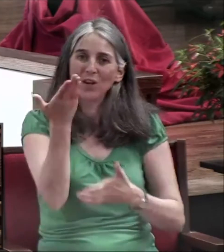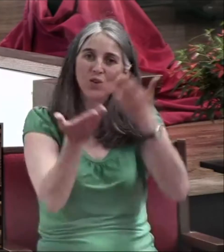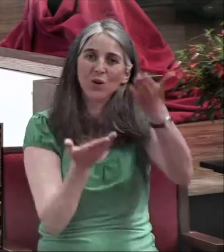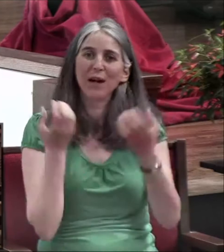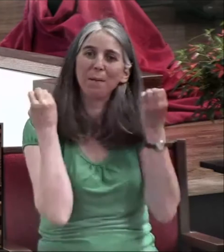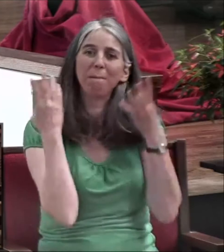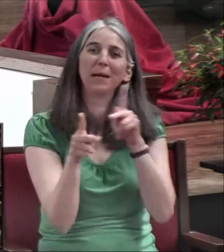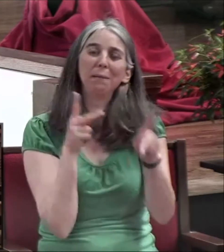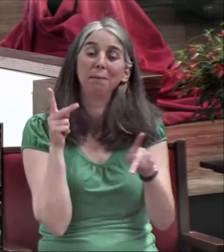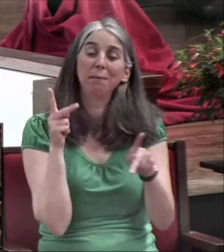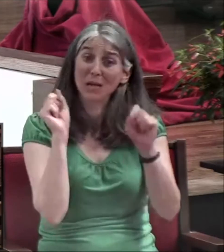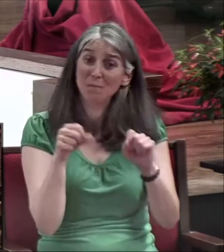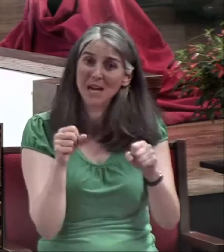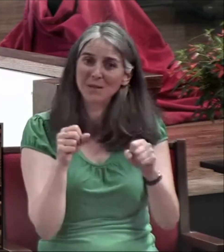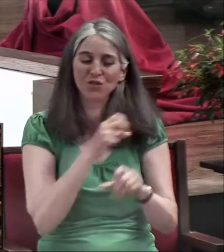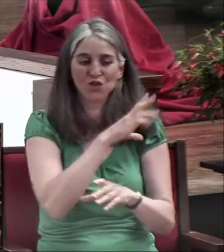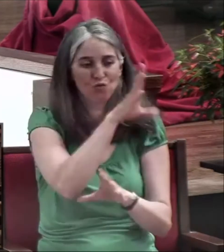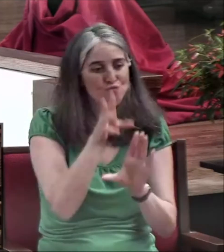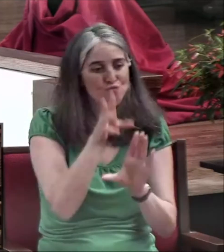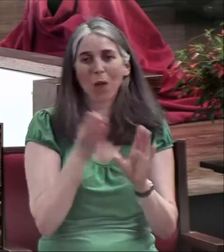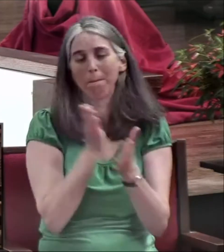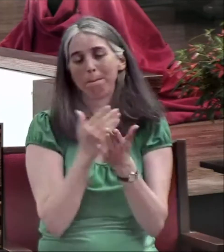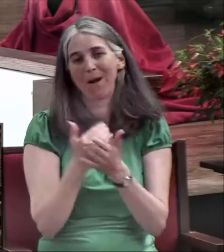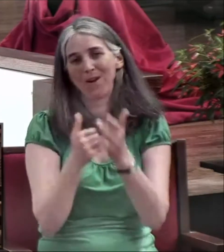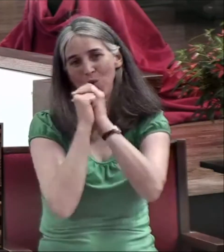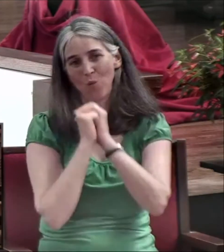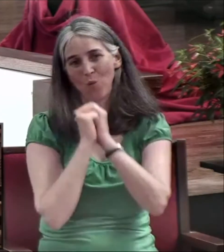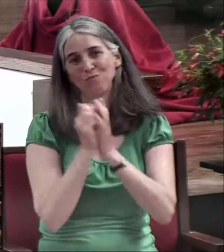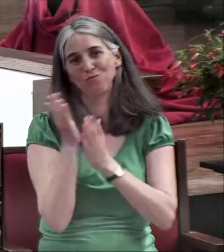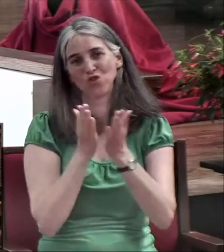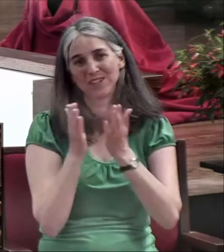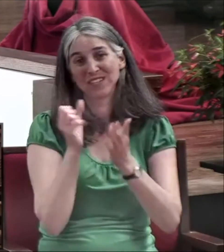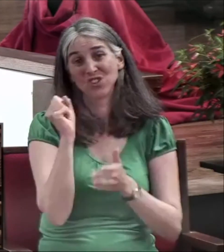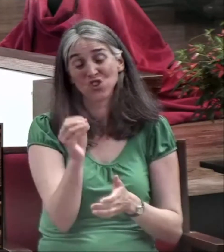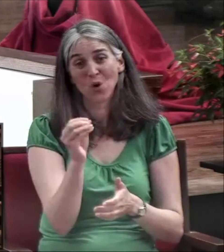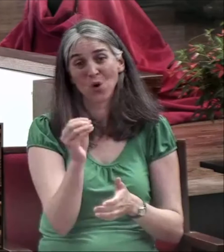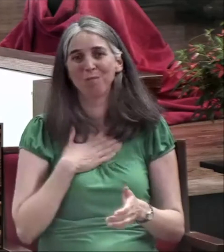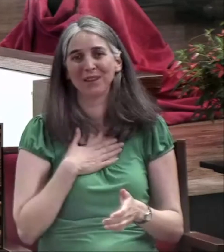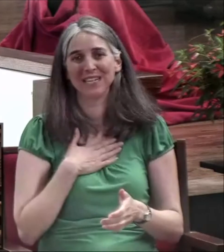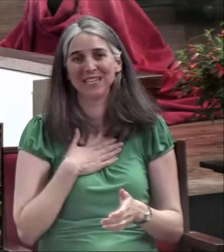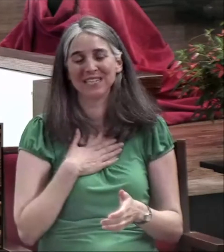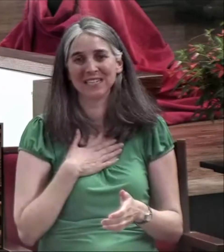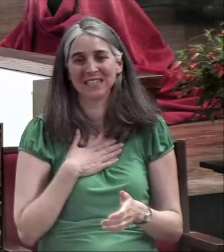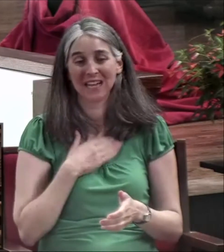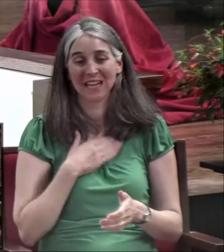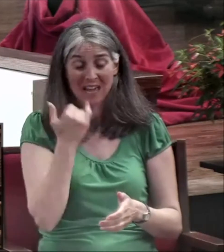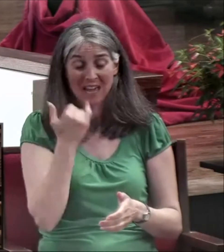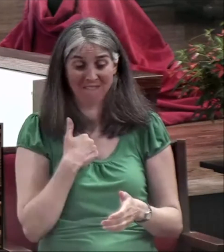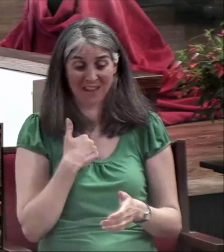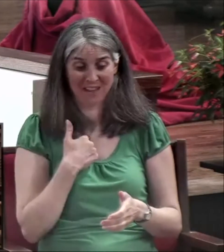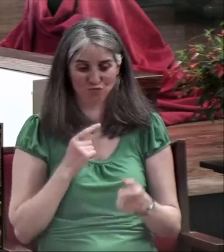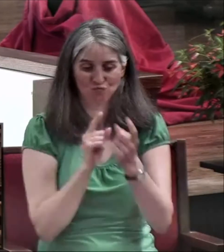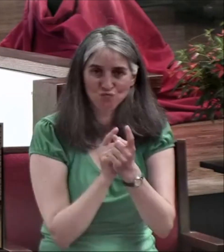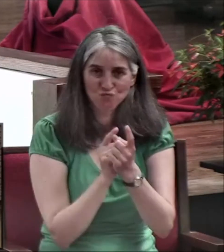many people as possible to participate in the worship service. So please keep that in mind. If you feel